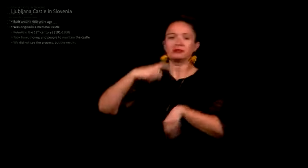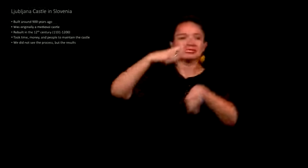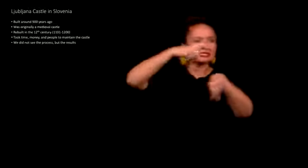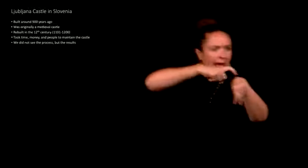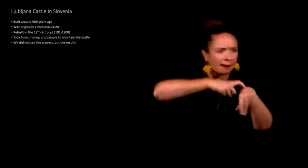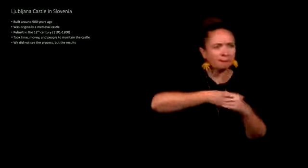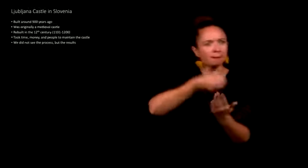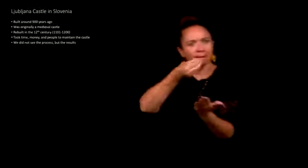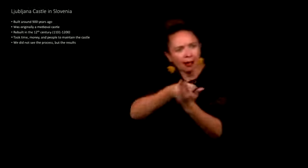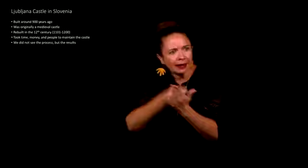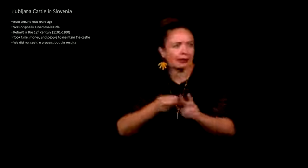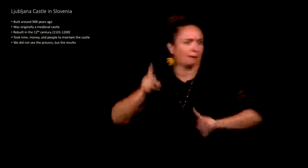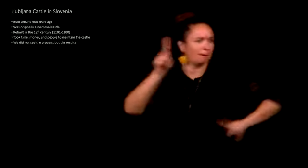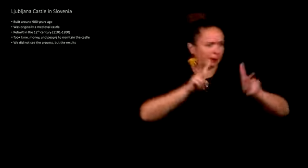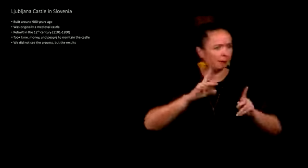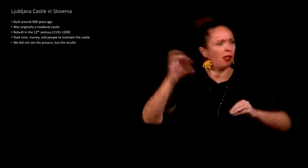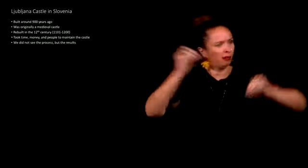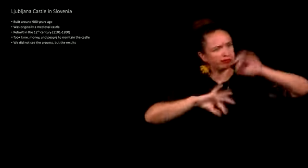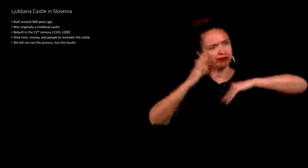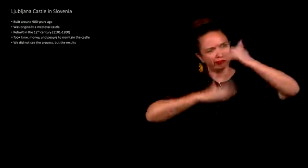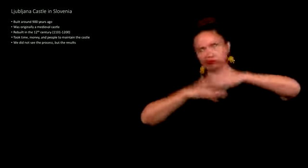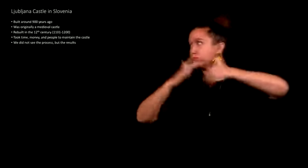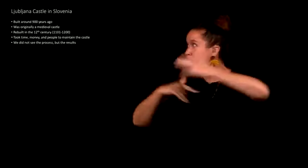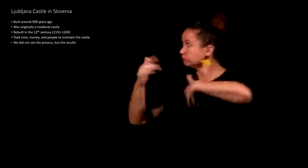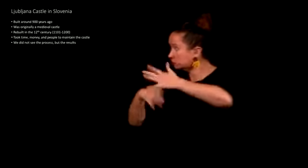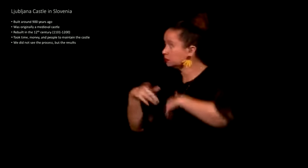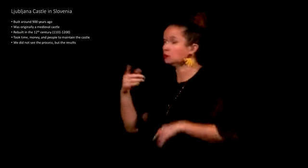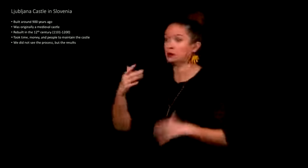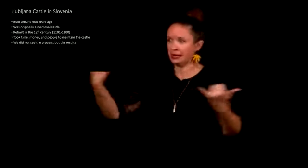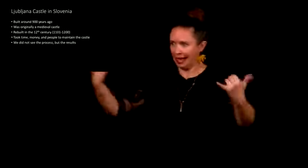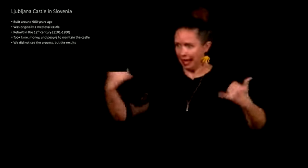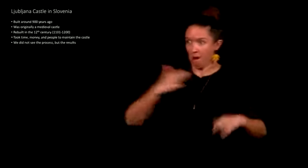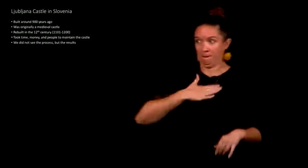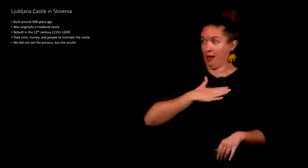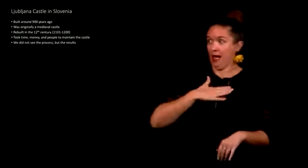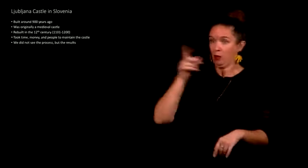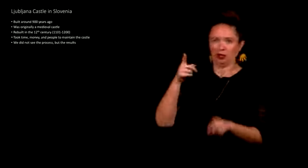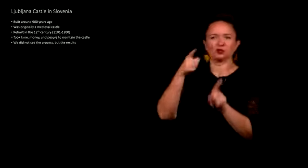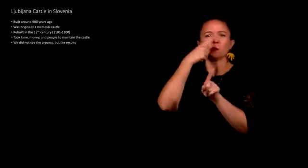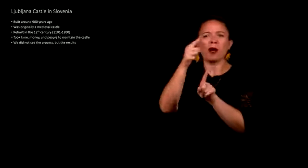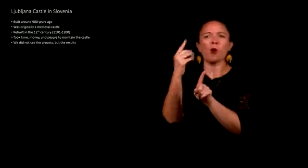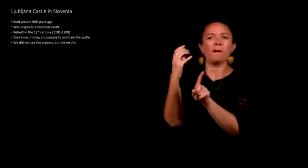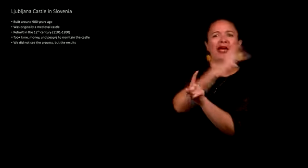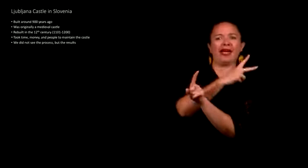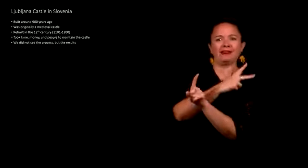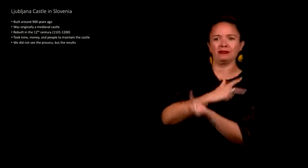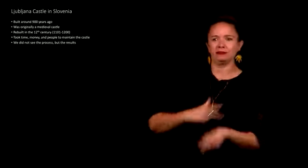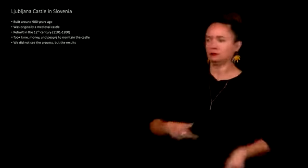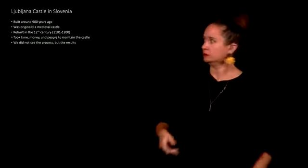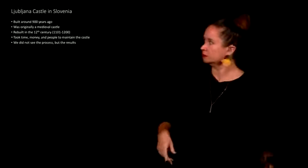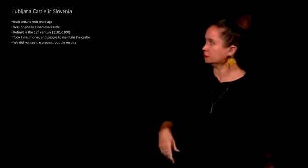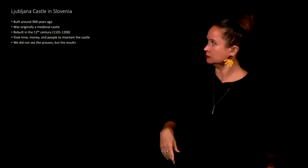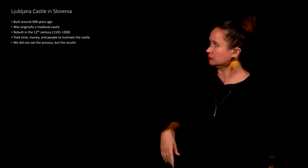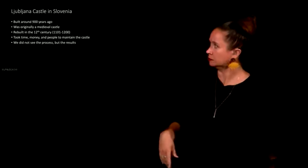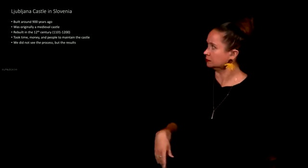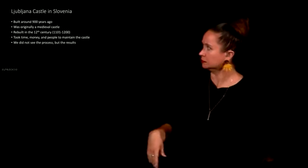around 1101 to 1200s. And it took a lot of time and money to maintain and to take care of